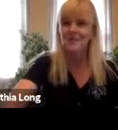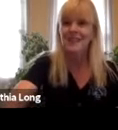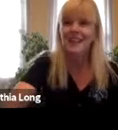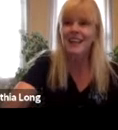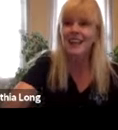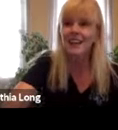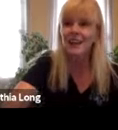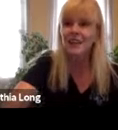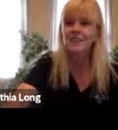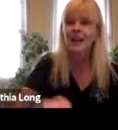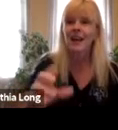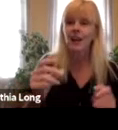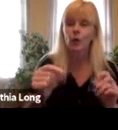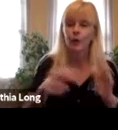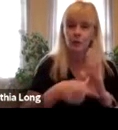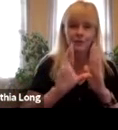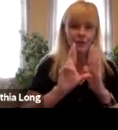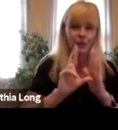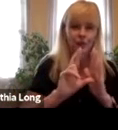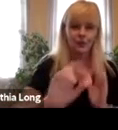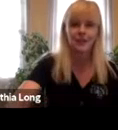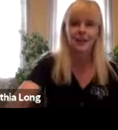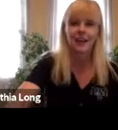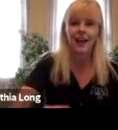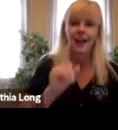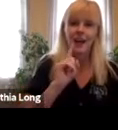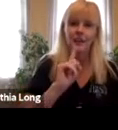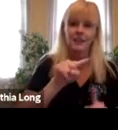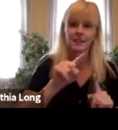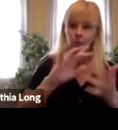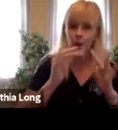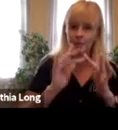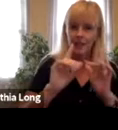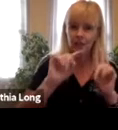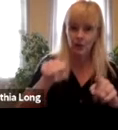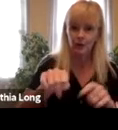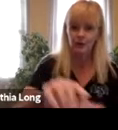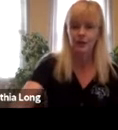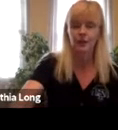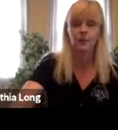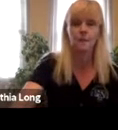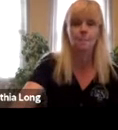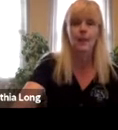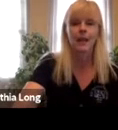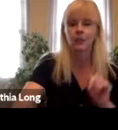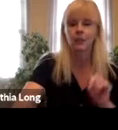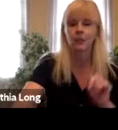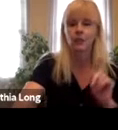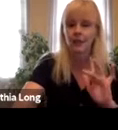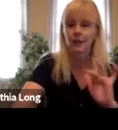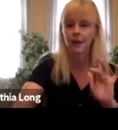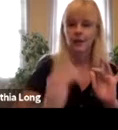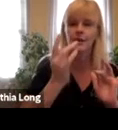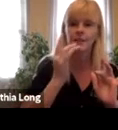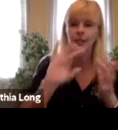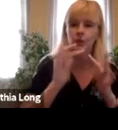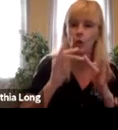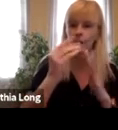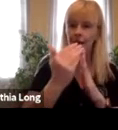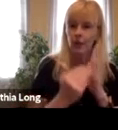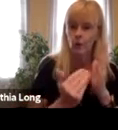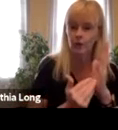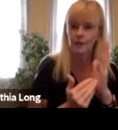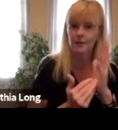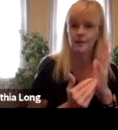Okay, here is a quick review, and this is the website you go to. And if you click right here, it